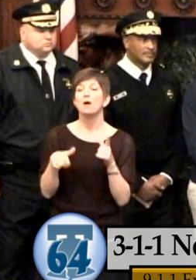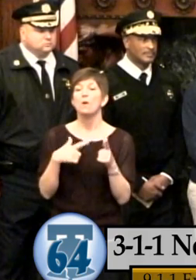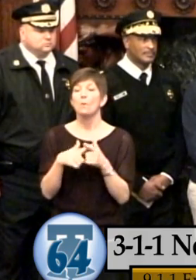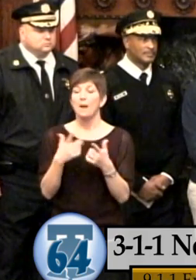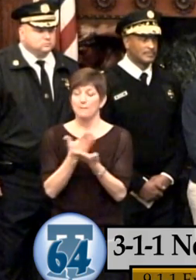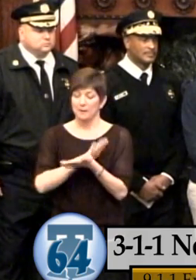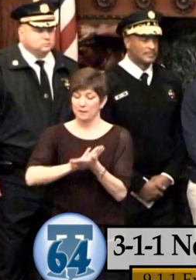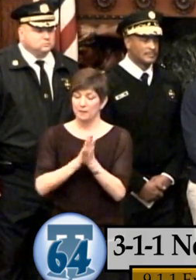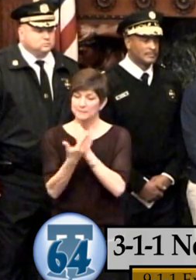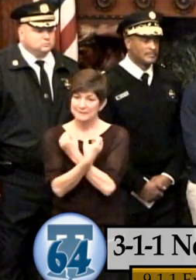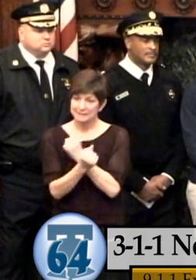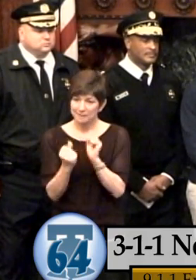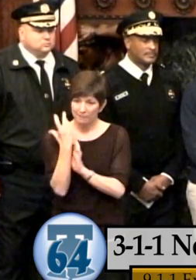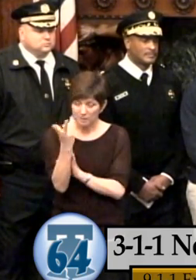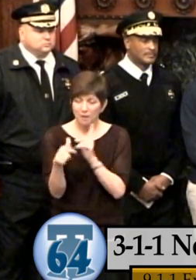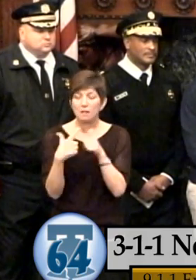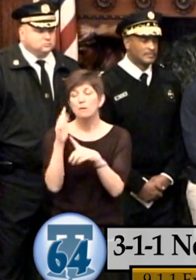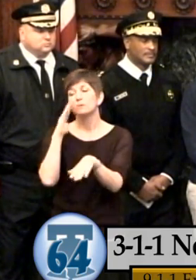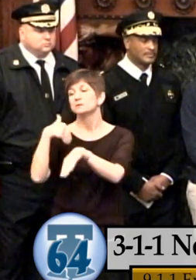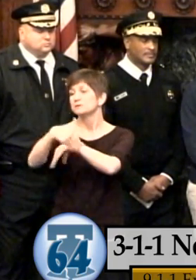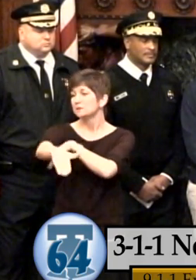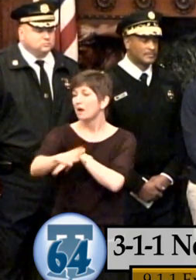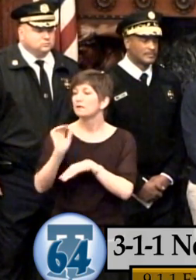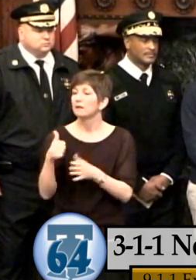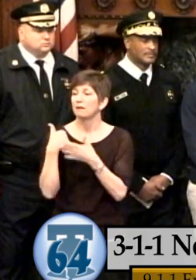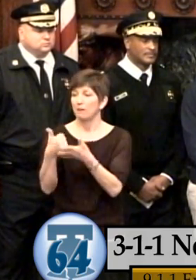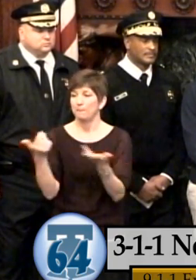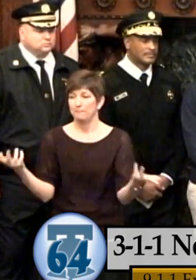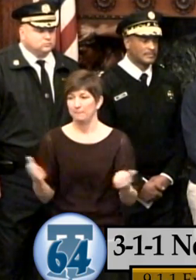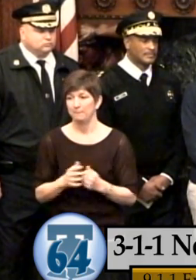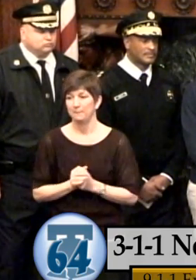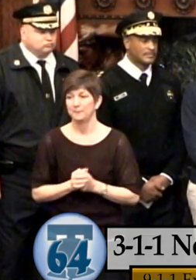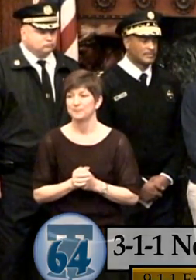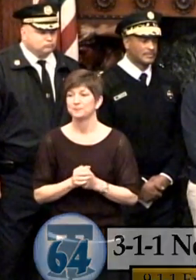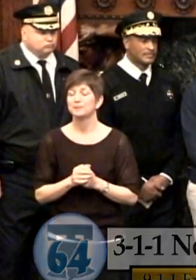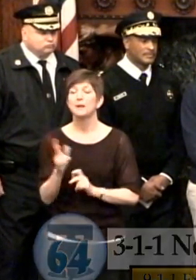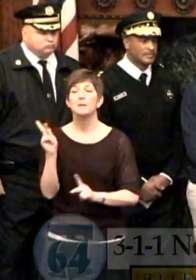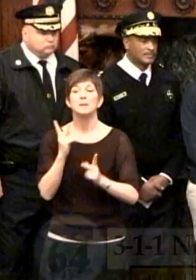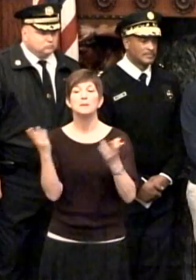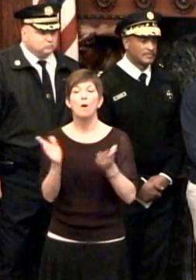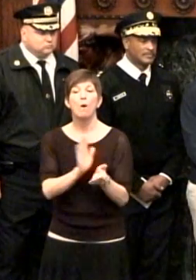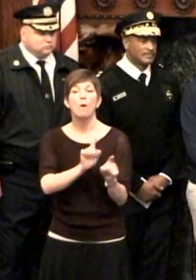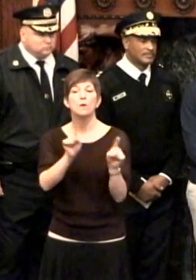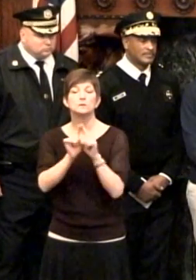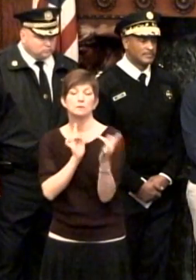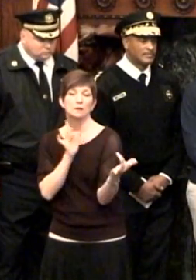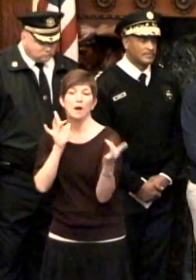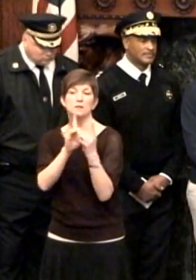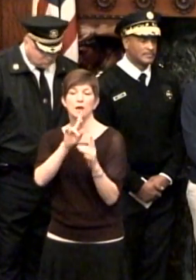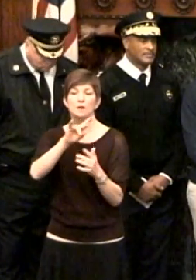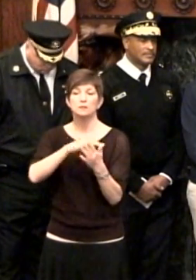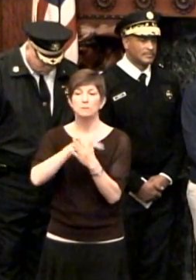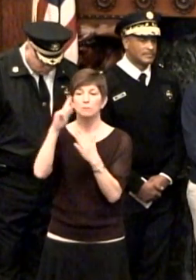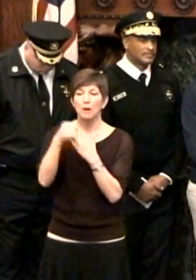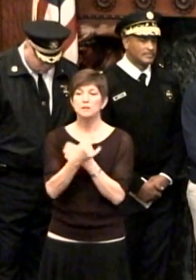are safe and they can help you out. Citizens should also contact the Project